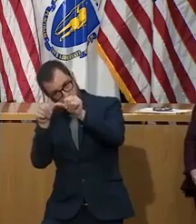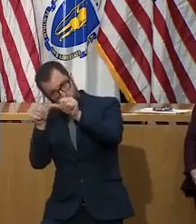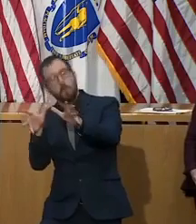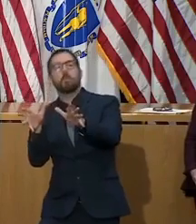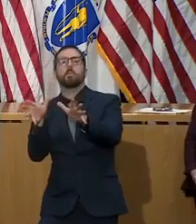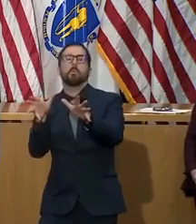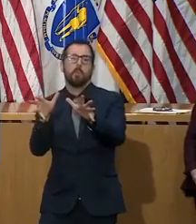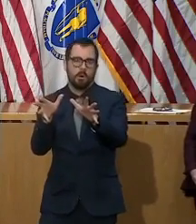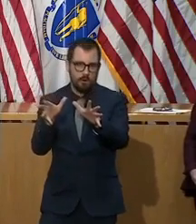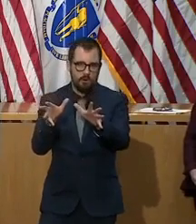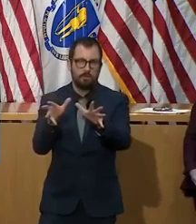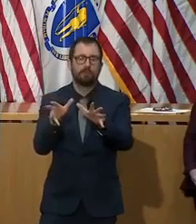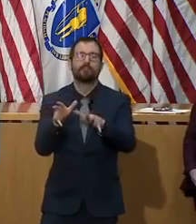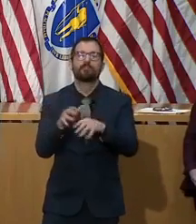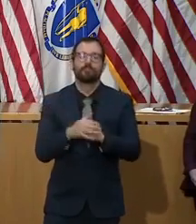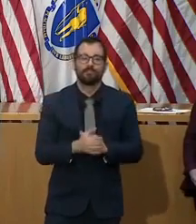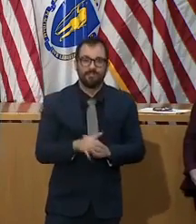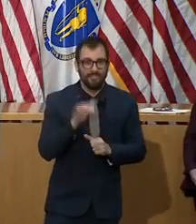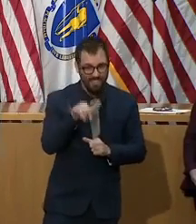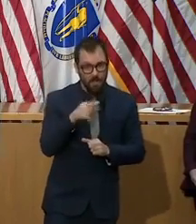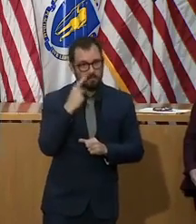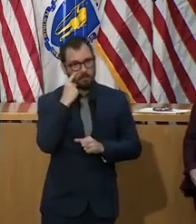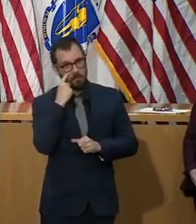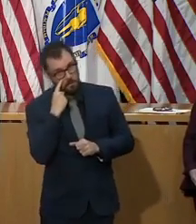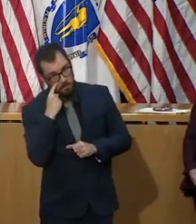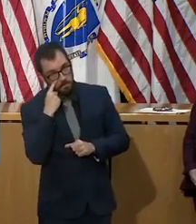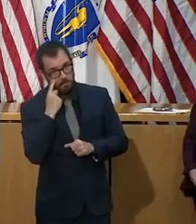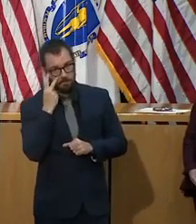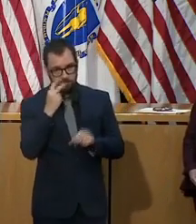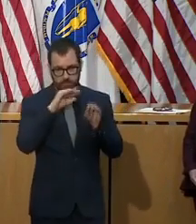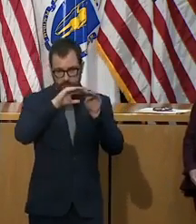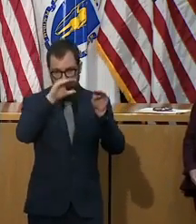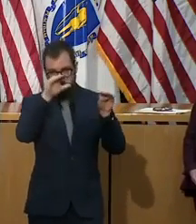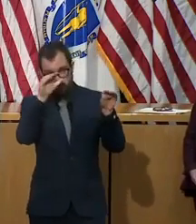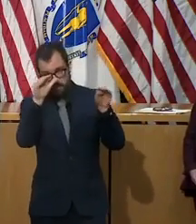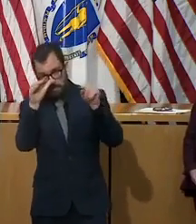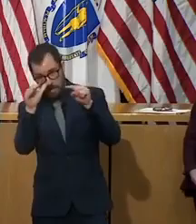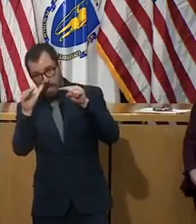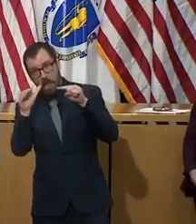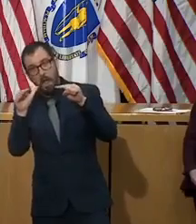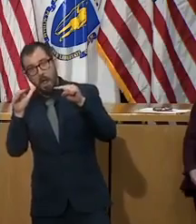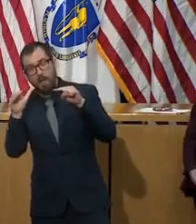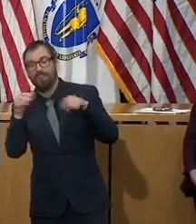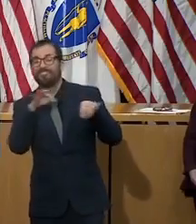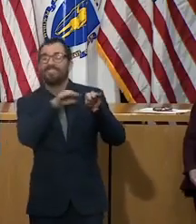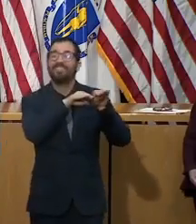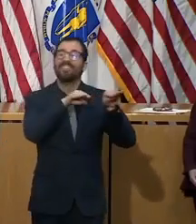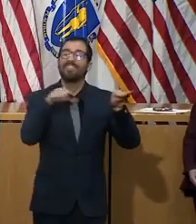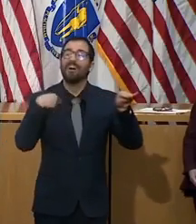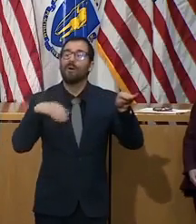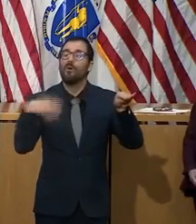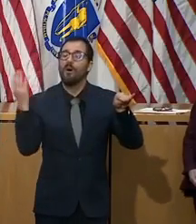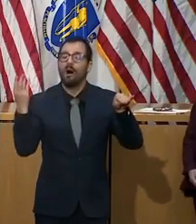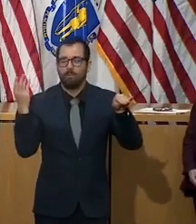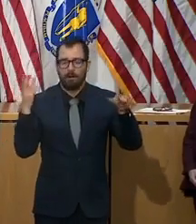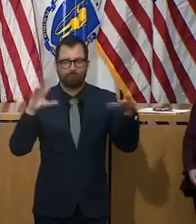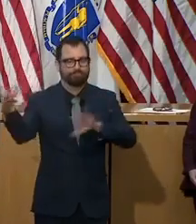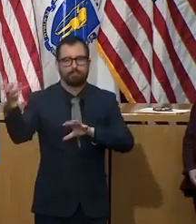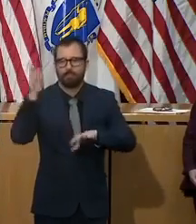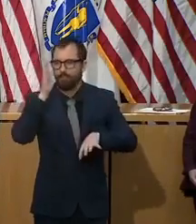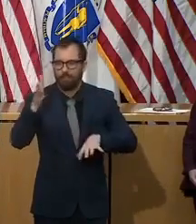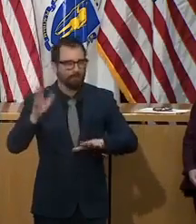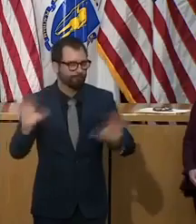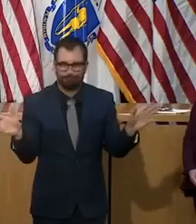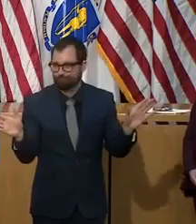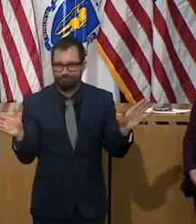you are running a terrible risk by walking away from what is known to be a very effective strategy to slow